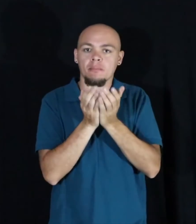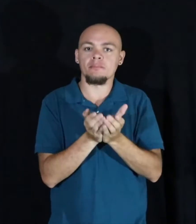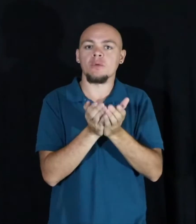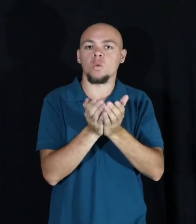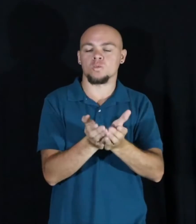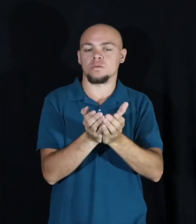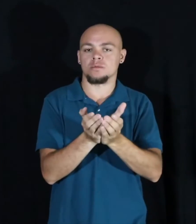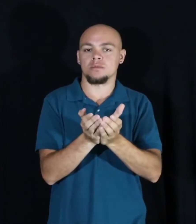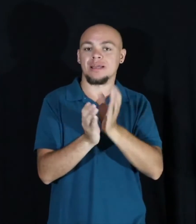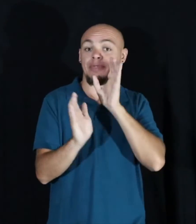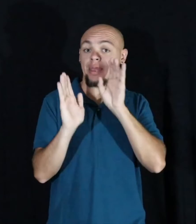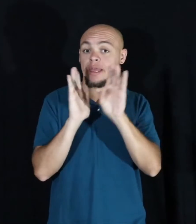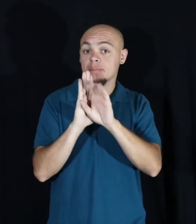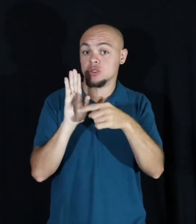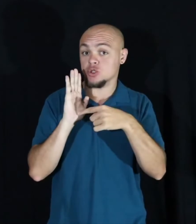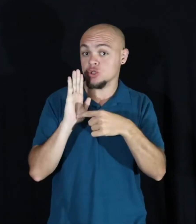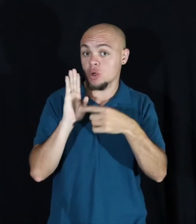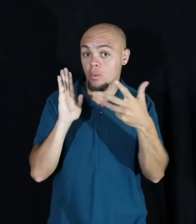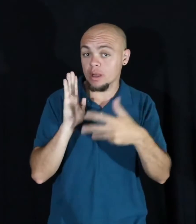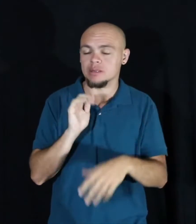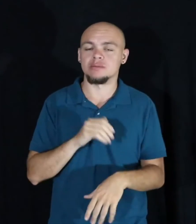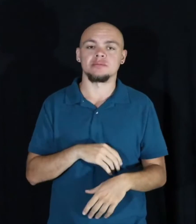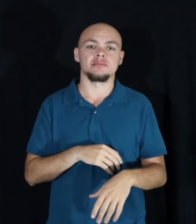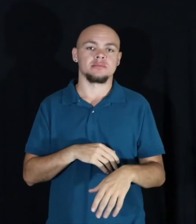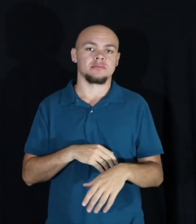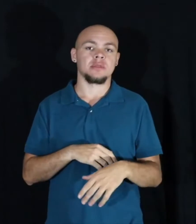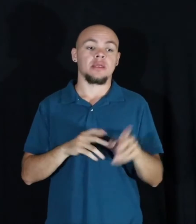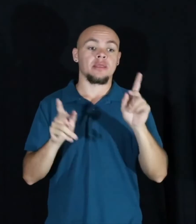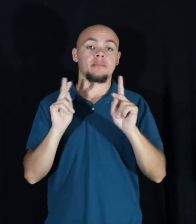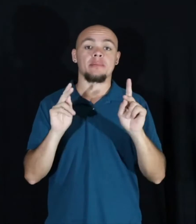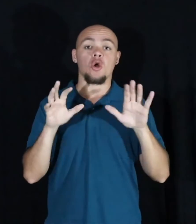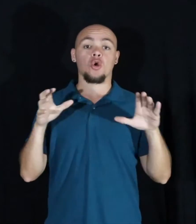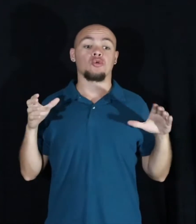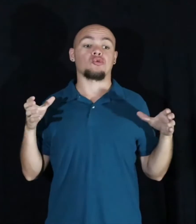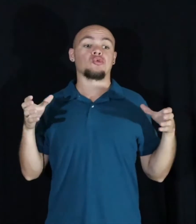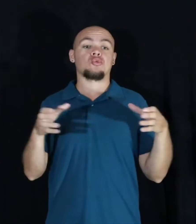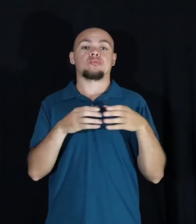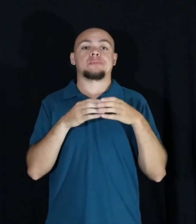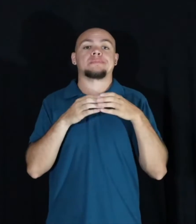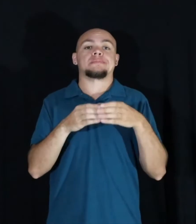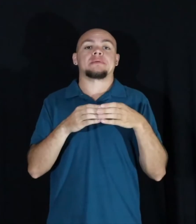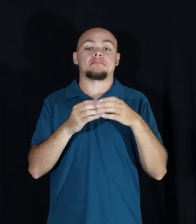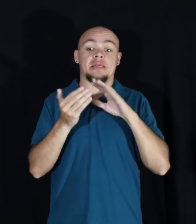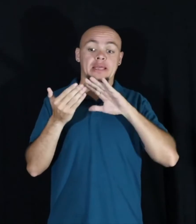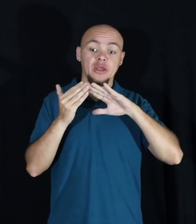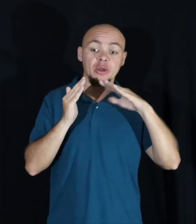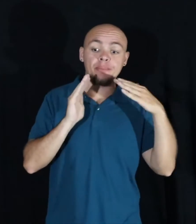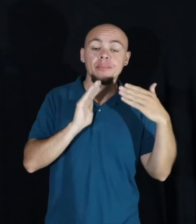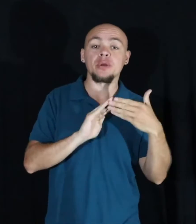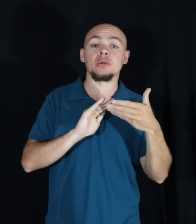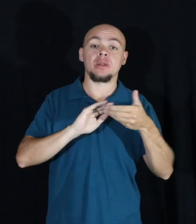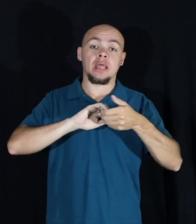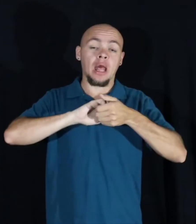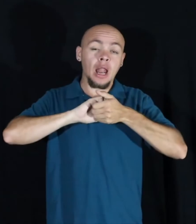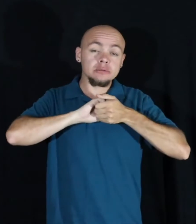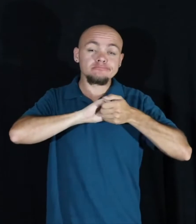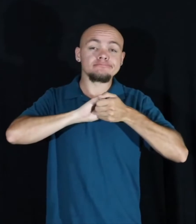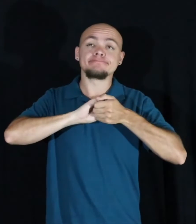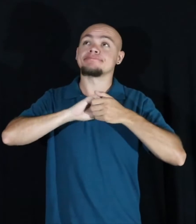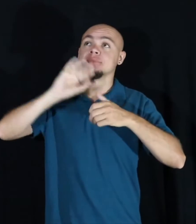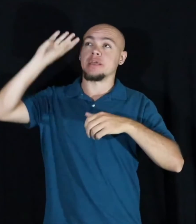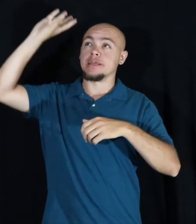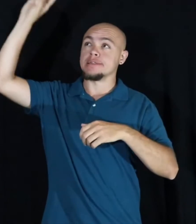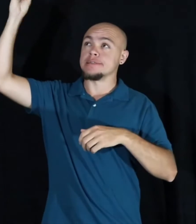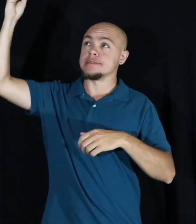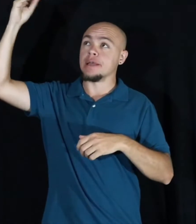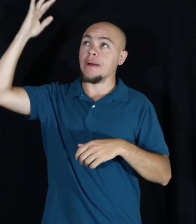And what the image is trying to show is that on the side where people are grouped together and in community, the sun is coming out and the